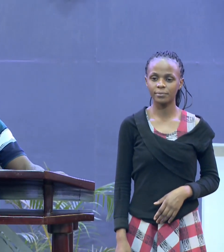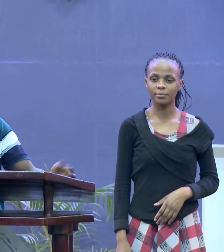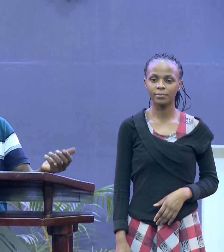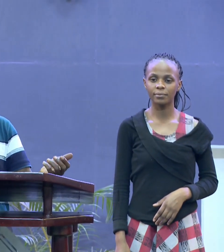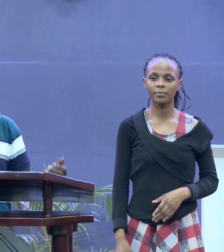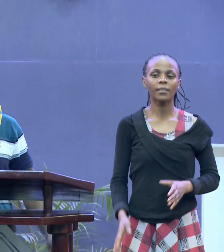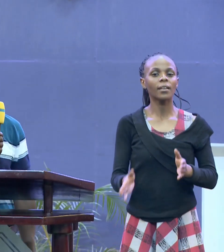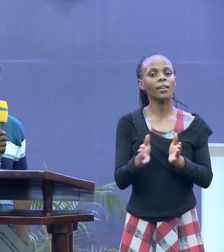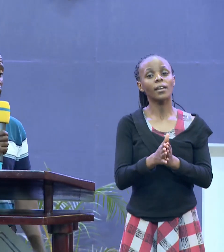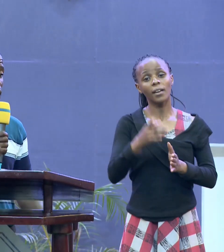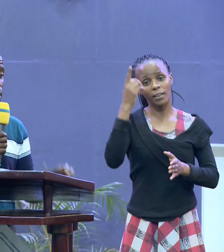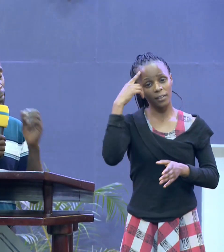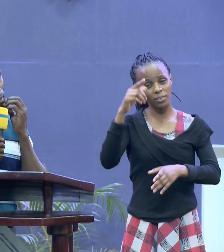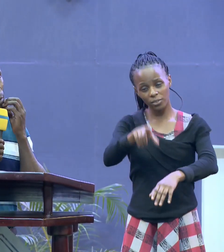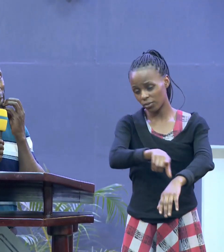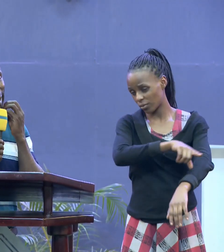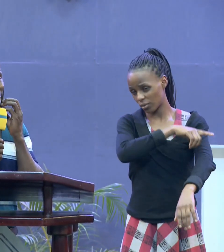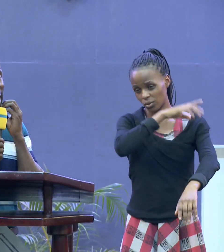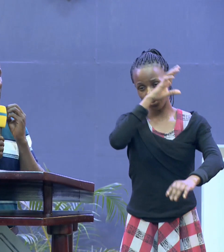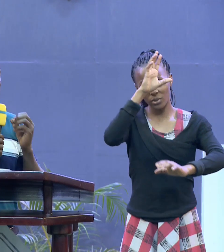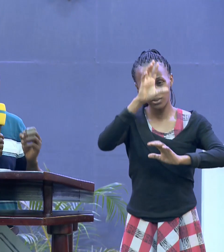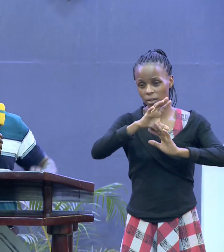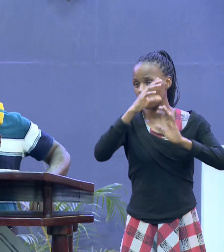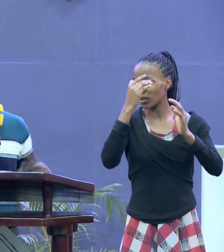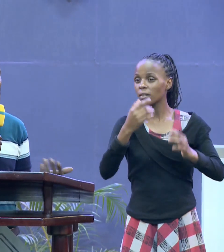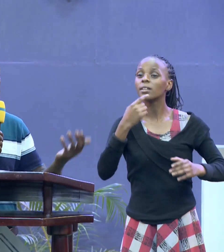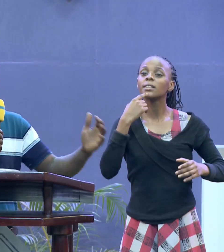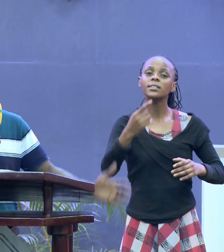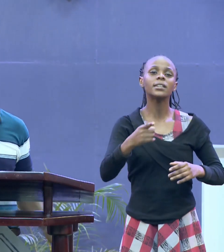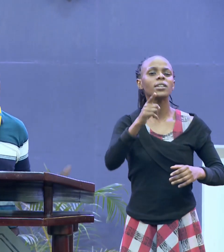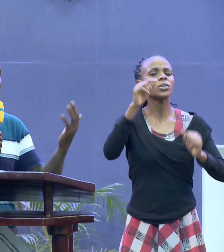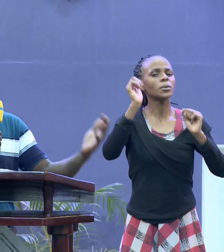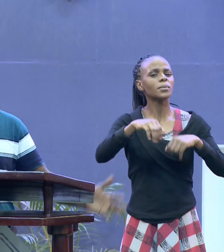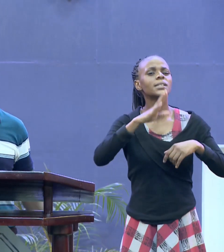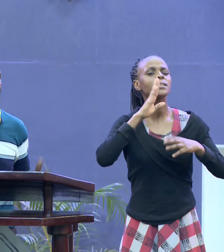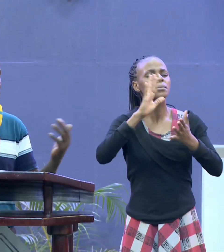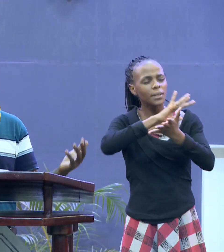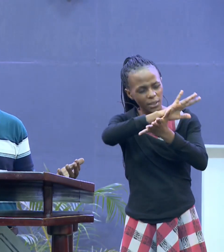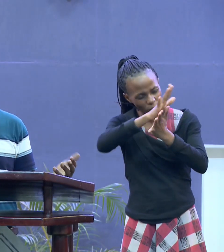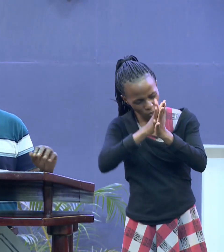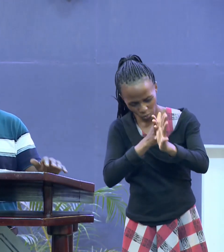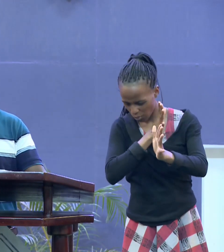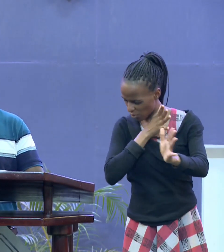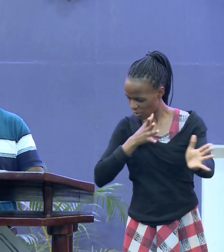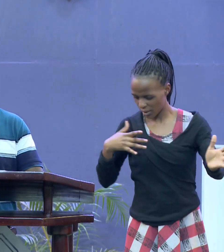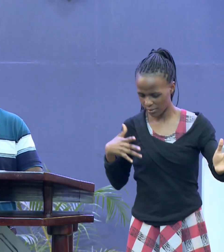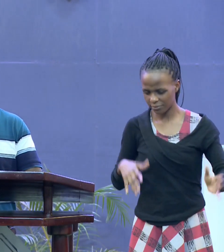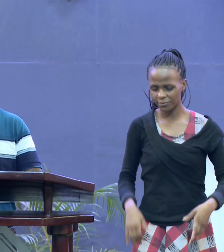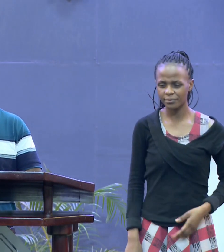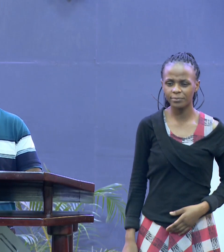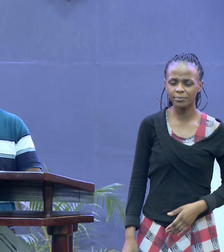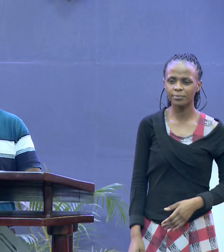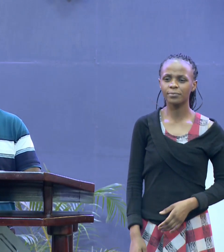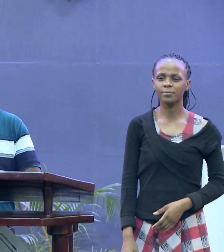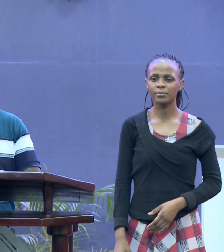And for long the church, many people just say, you just need to be righteous. Era mu kanisa abantu basinga bagambo ina kwela